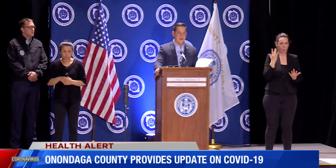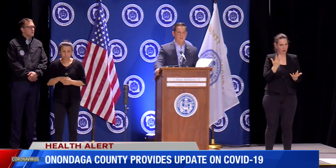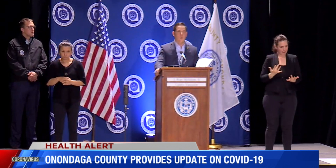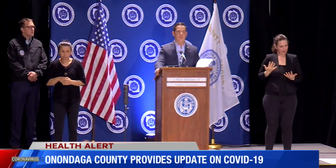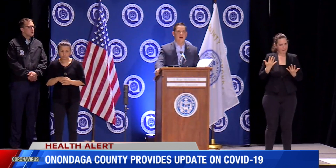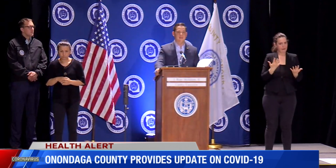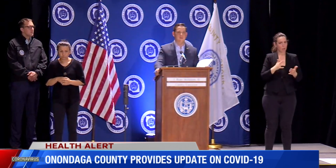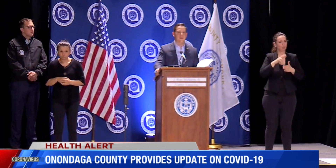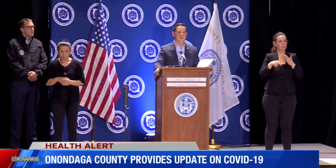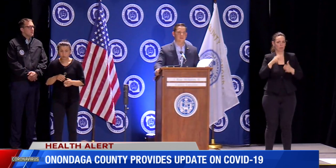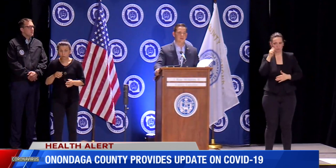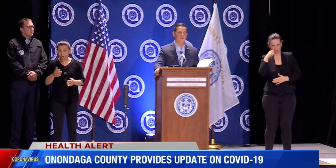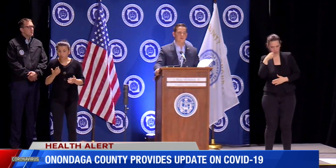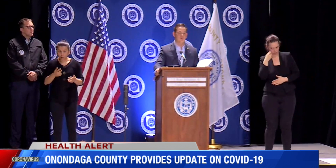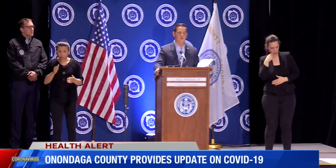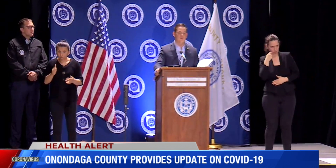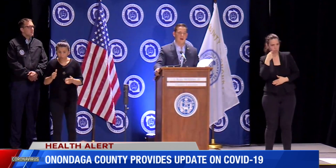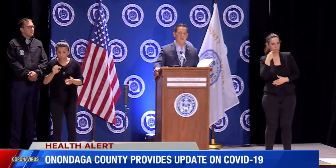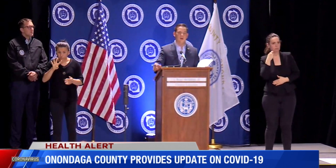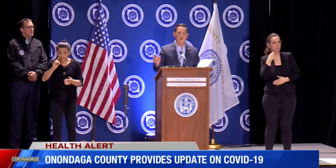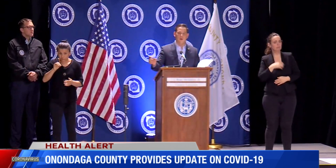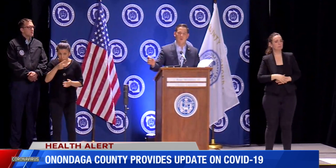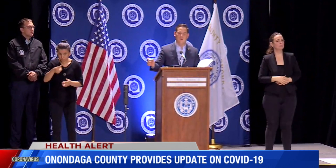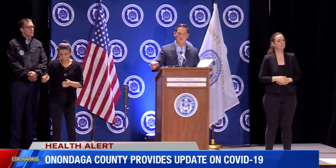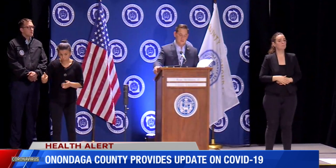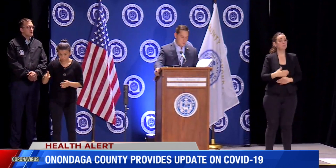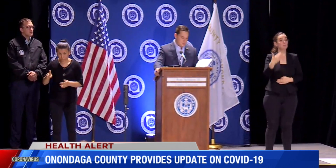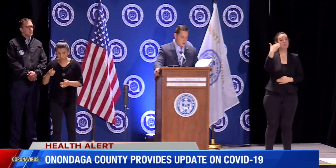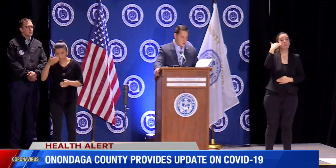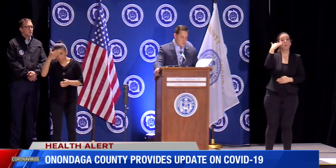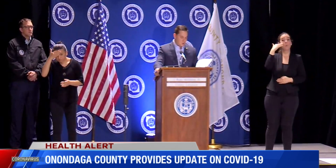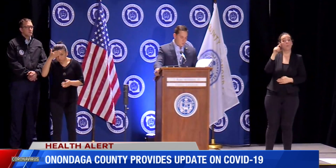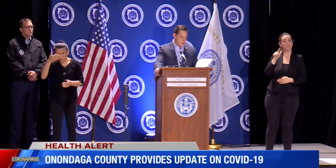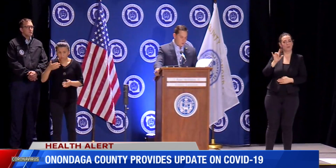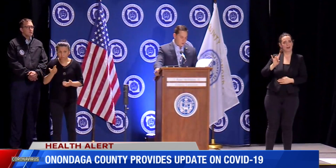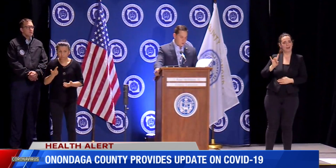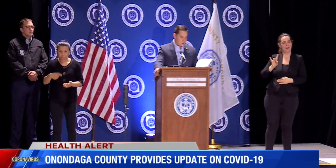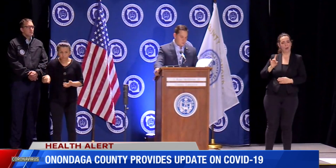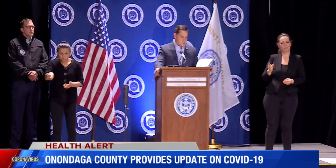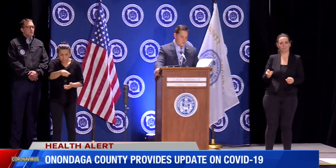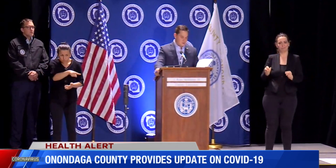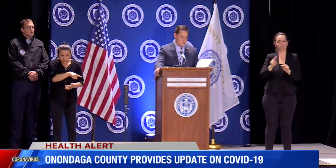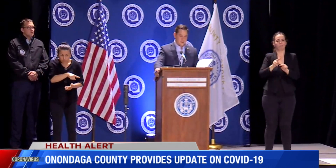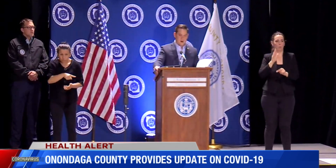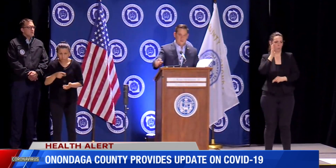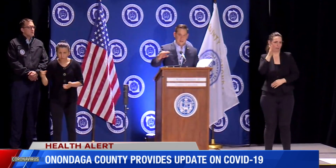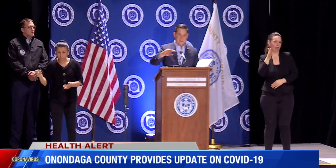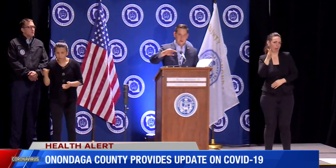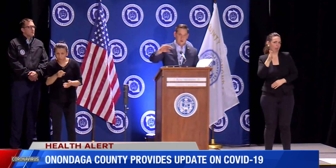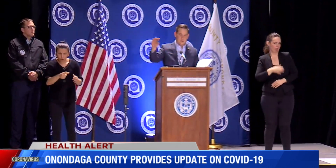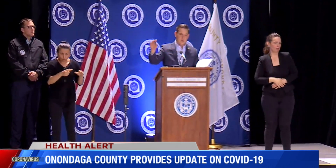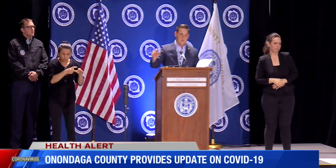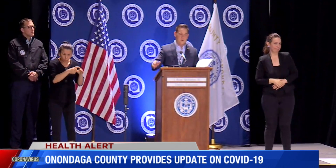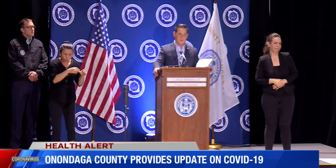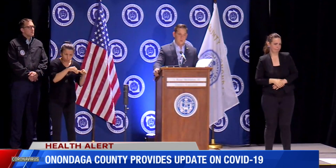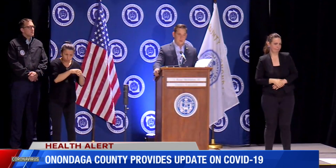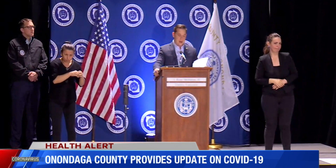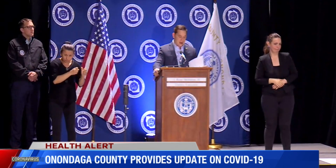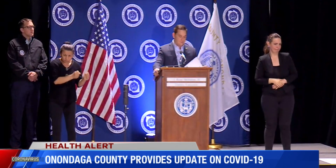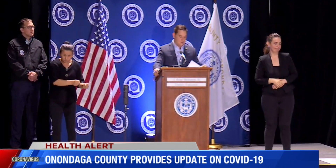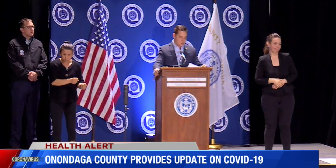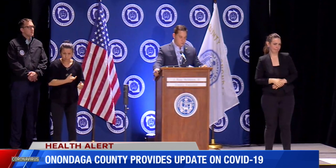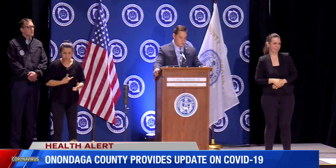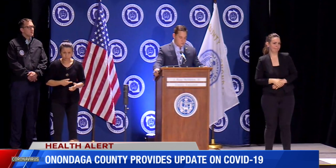least 28 more positive cases that we have to go find and quarantine. So to continue to get off that linear curve,